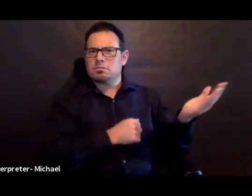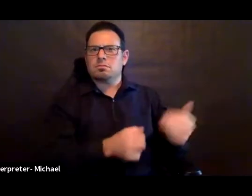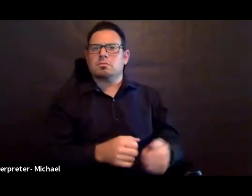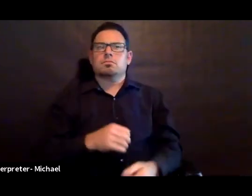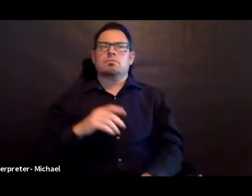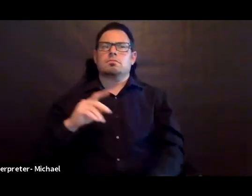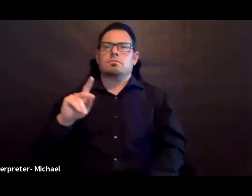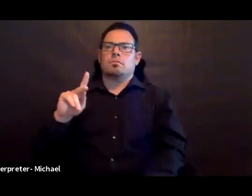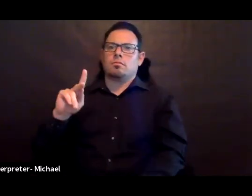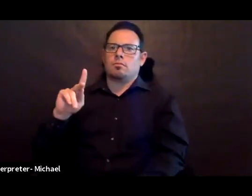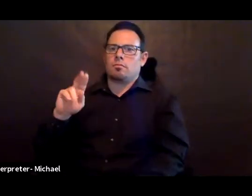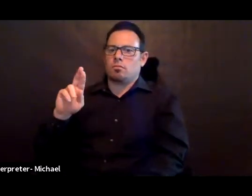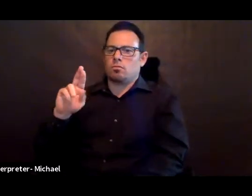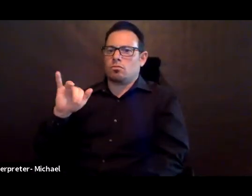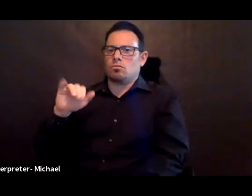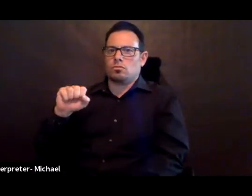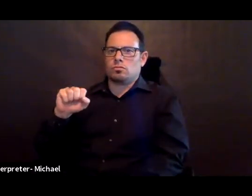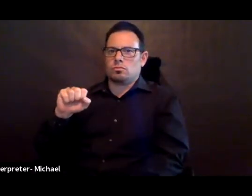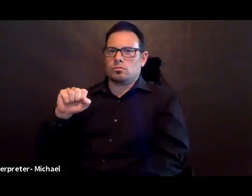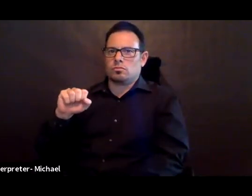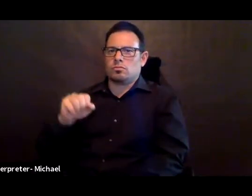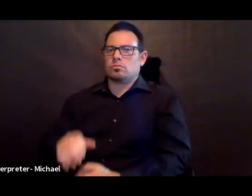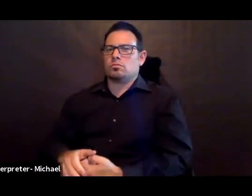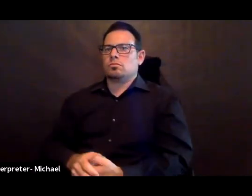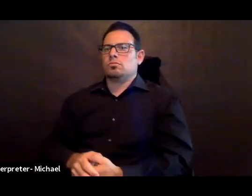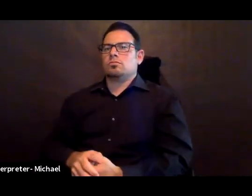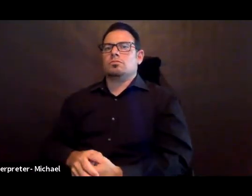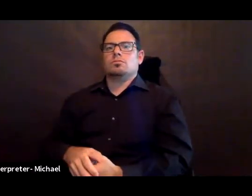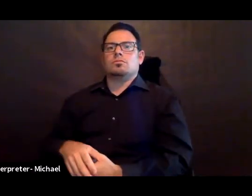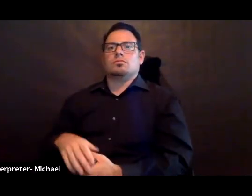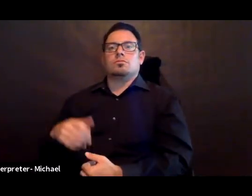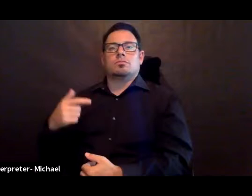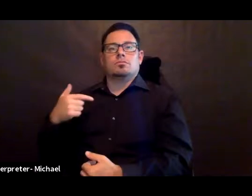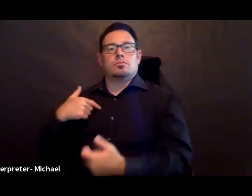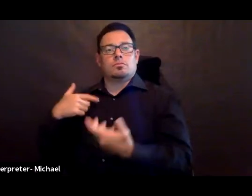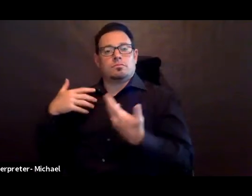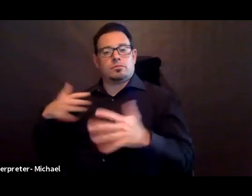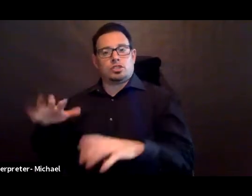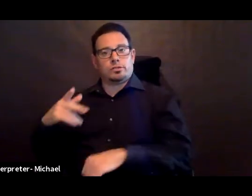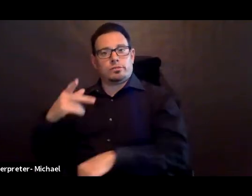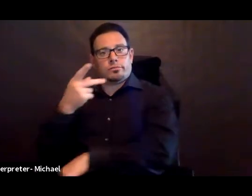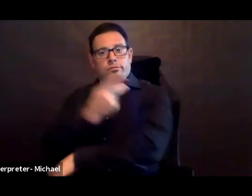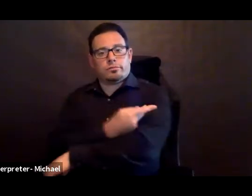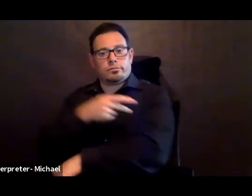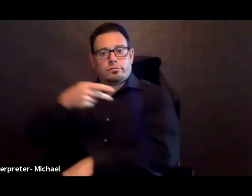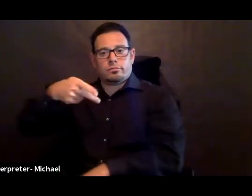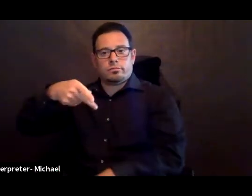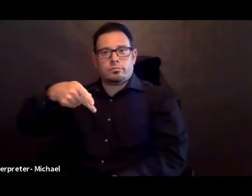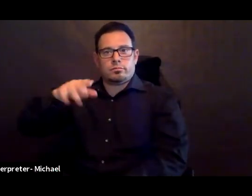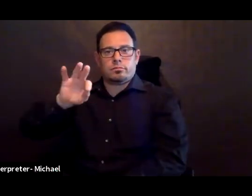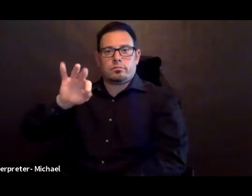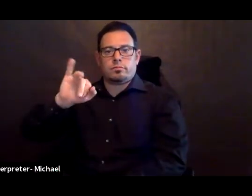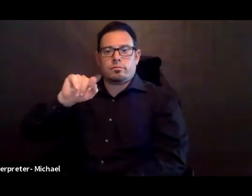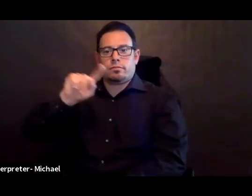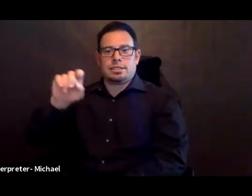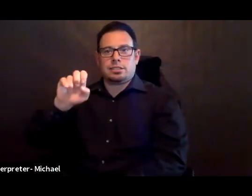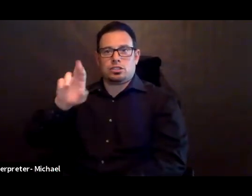so I'm not I'm not concerned at this point. I think that a couple of things that we